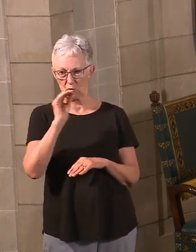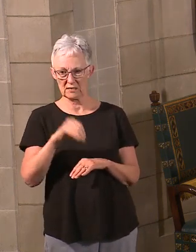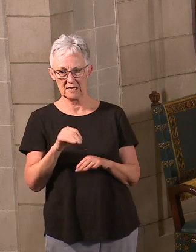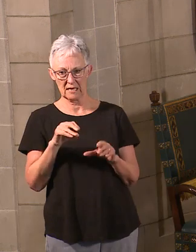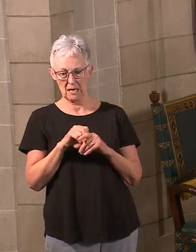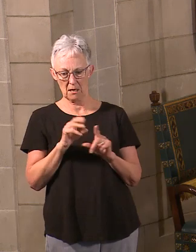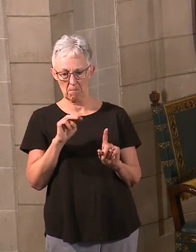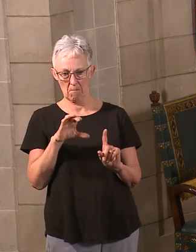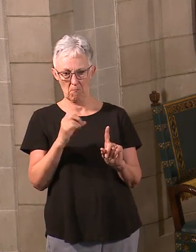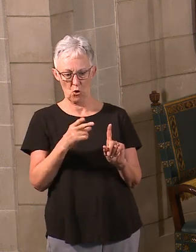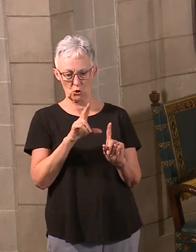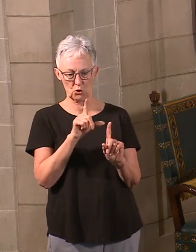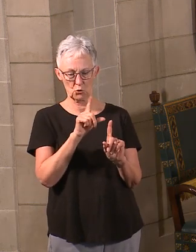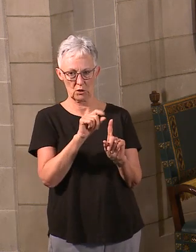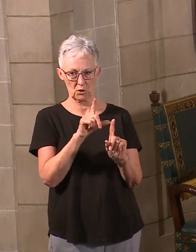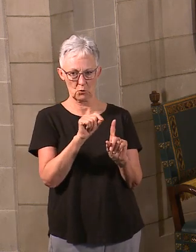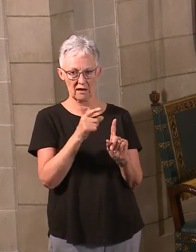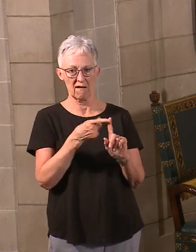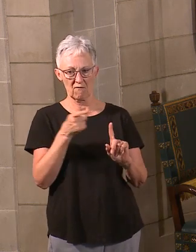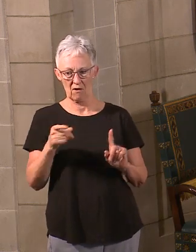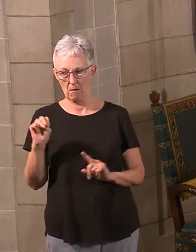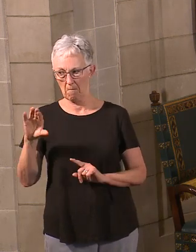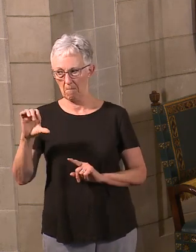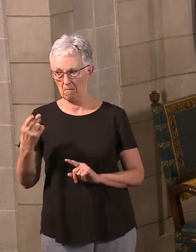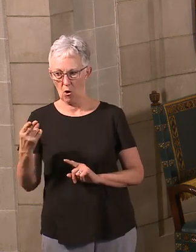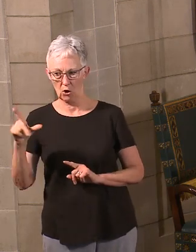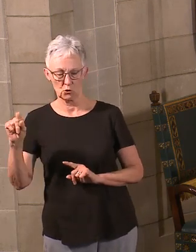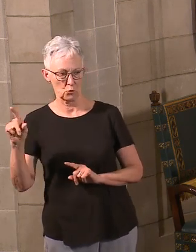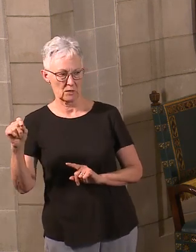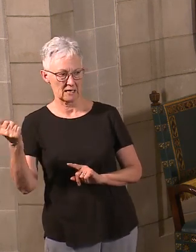of 2020 from March of 2019.